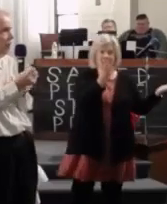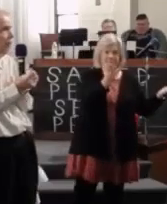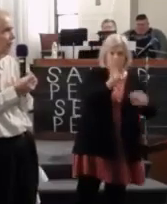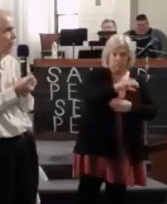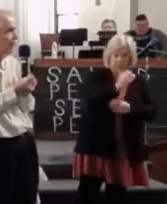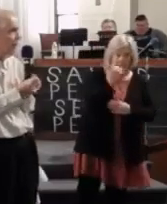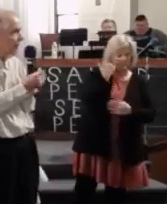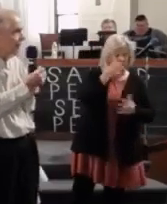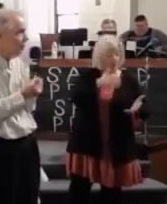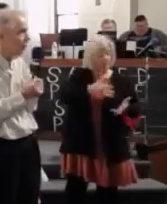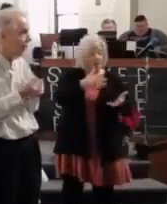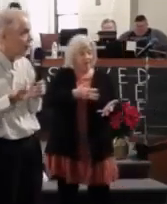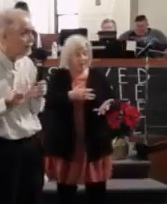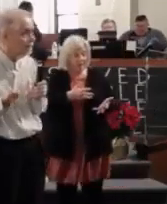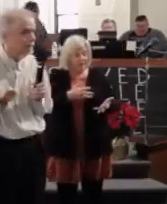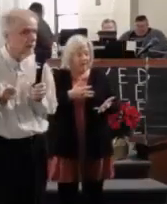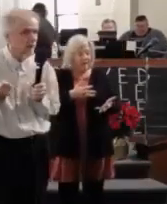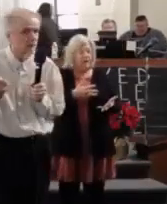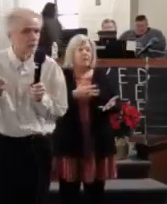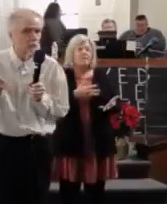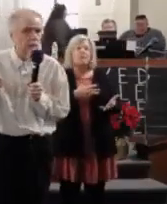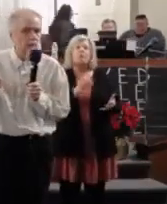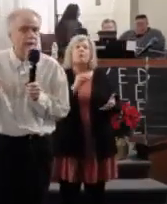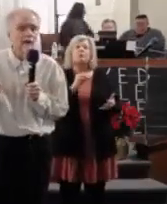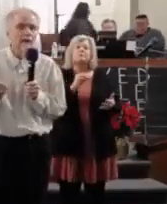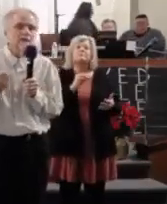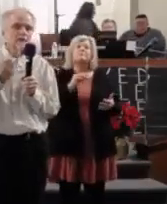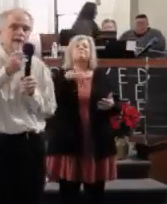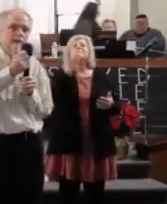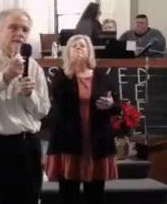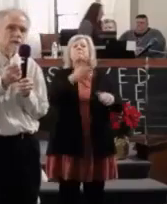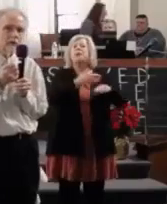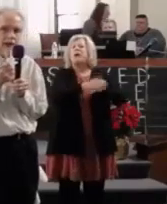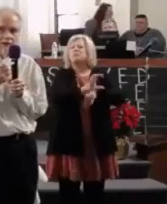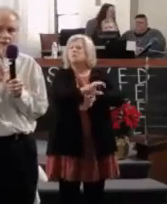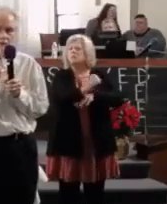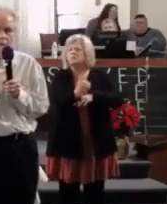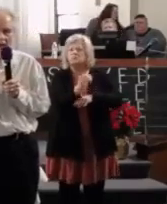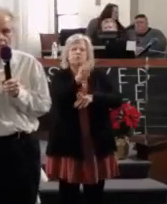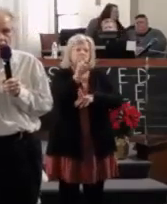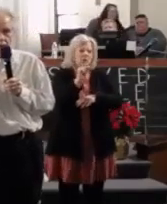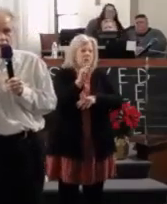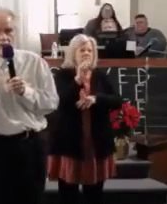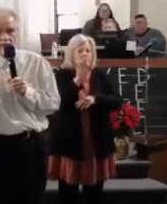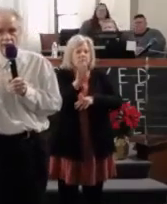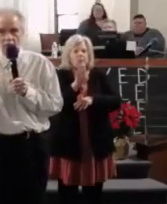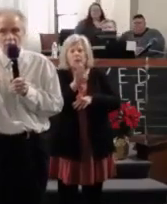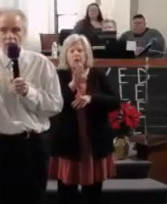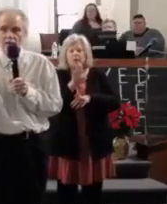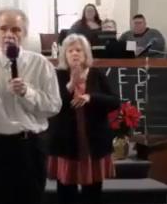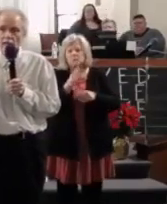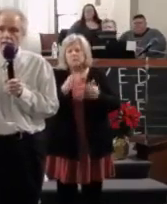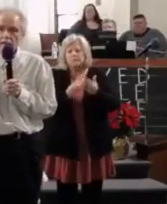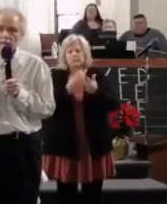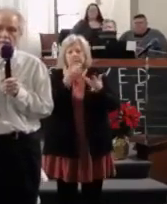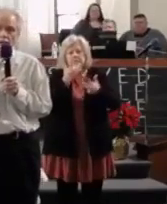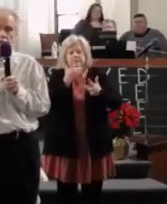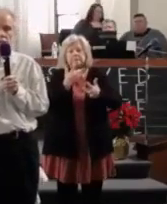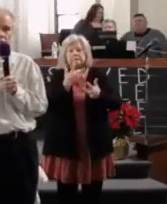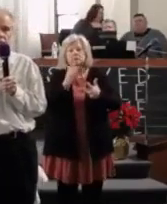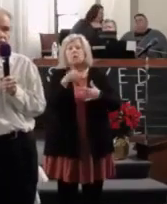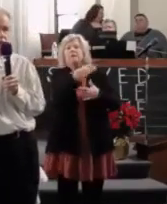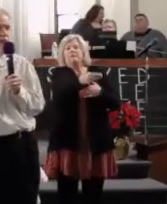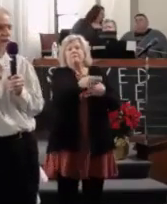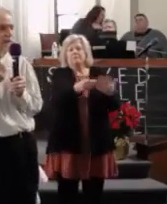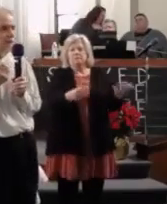they'll put them in stock and give them away when the time is appropriate. So not everyone has to be back by Christmas. But they would like to have them down there by